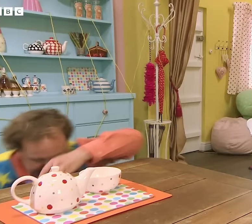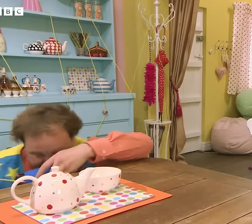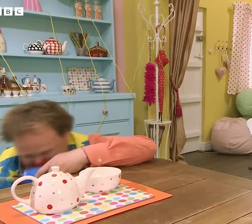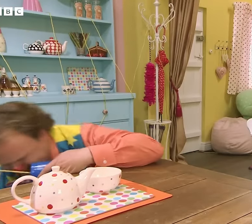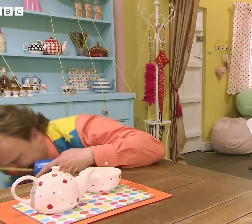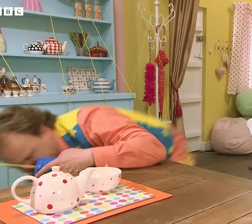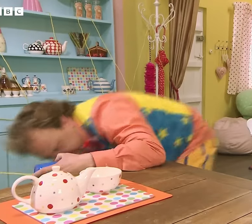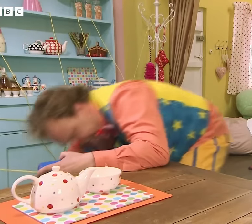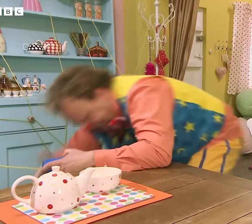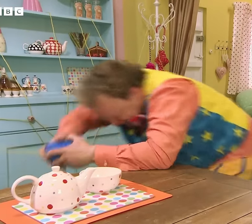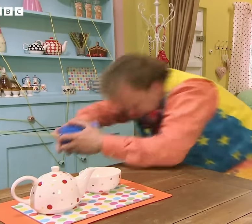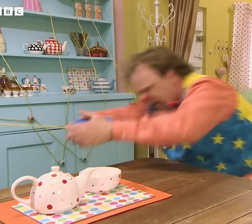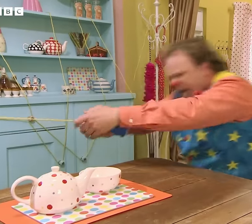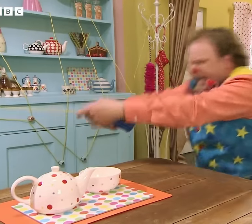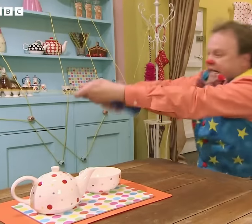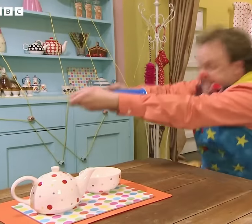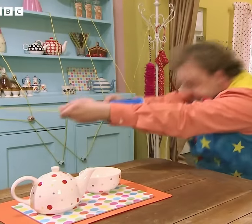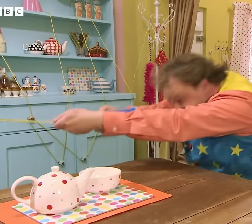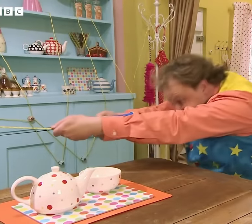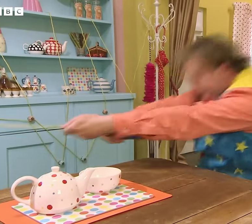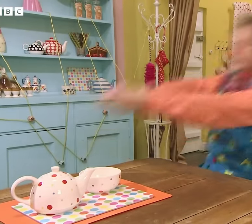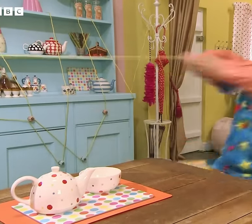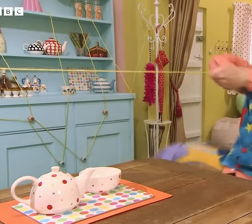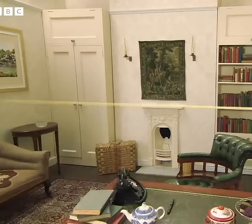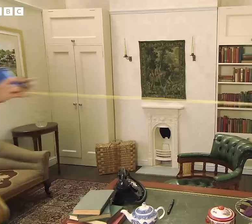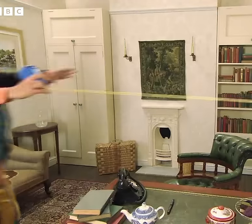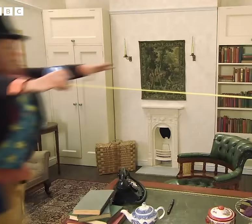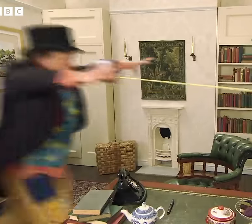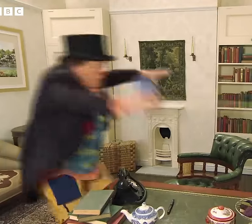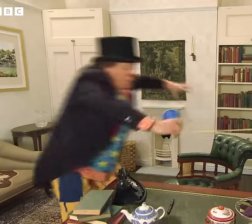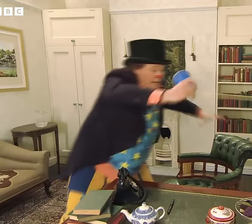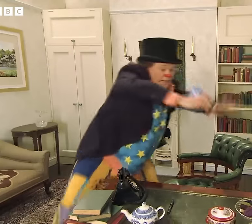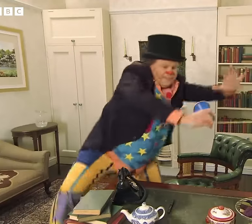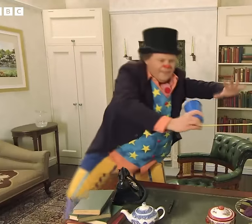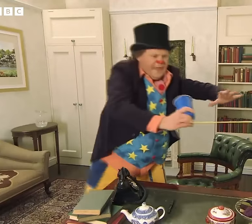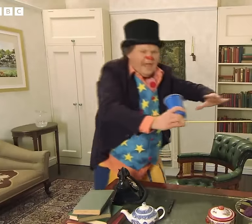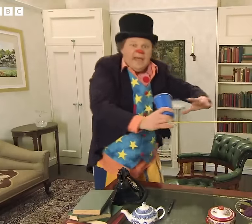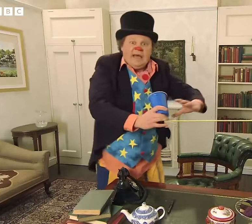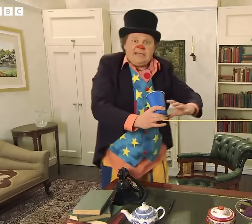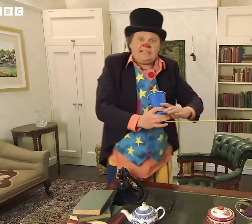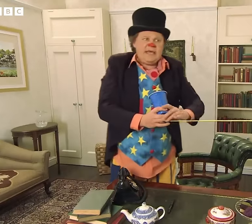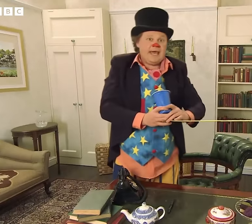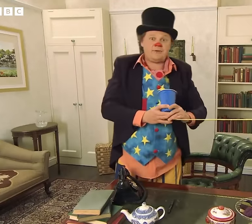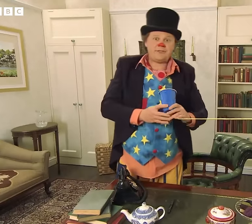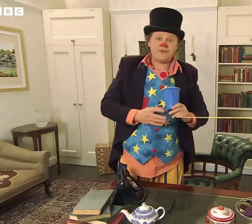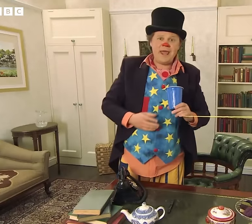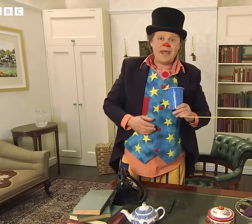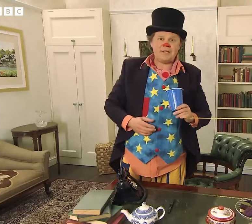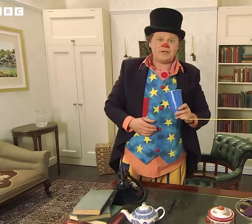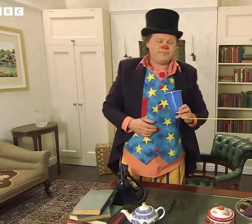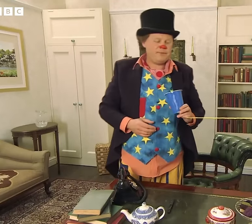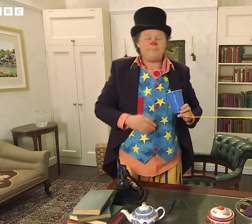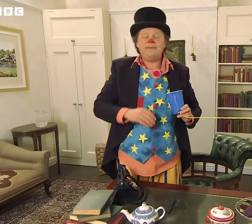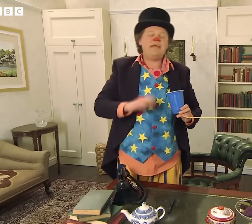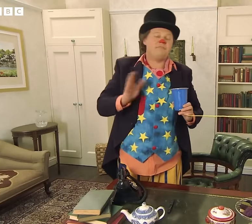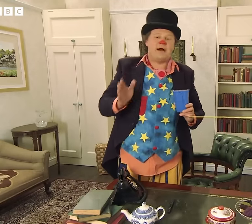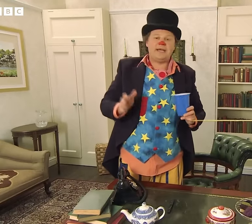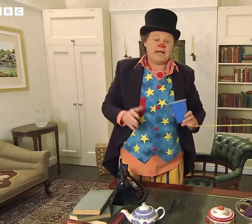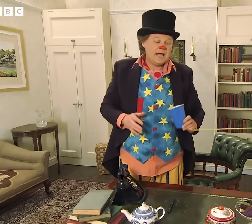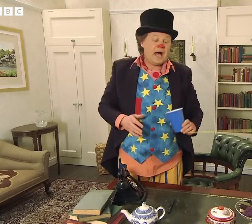I say, how strange. Never mind, I'll